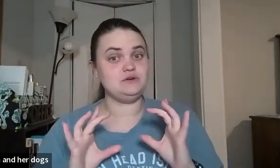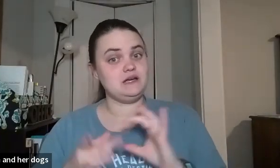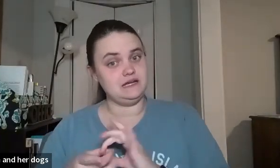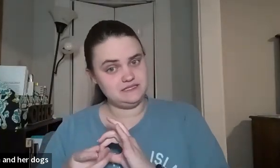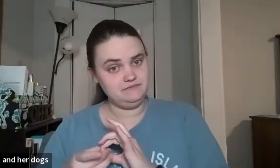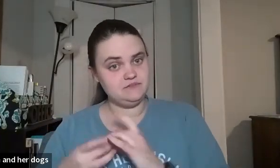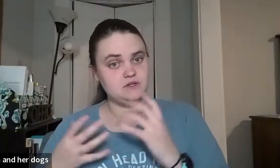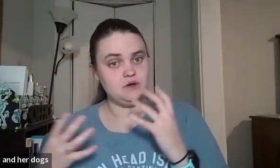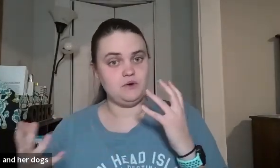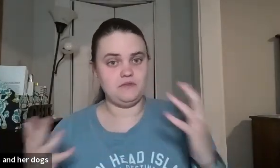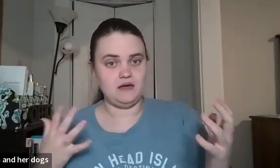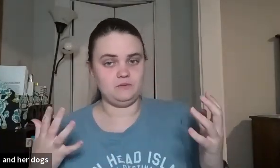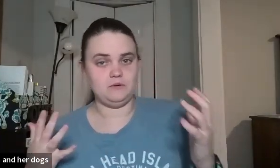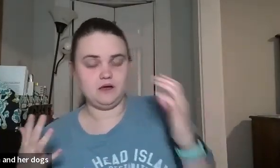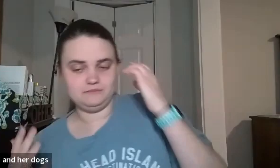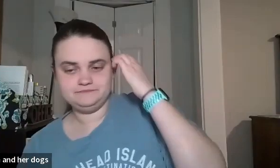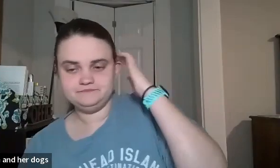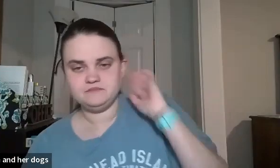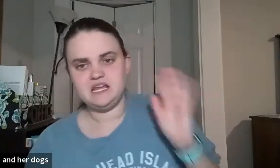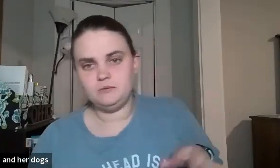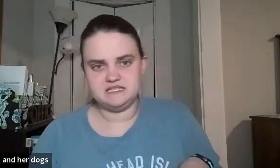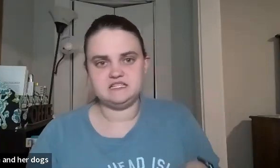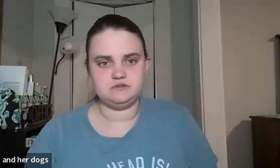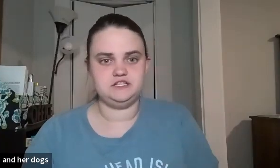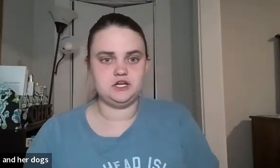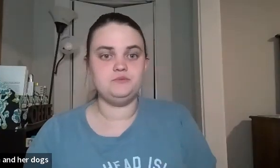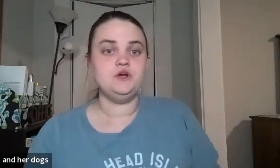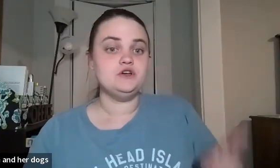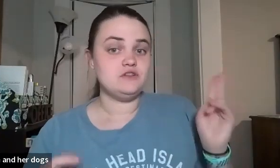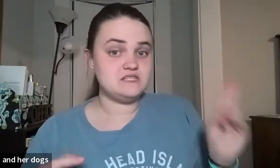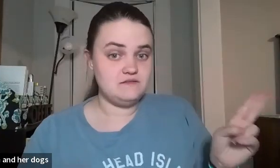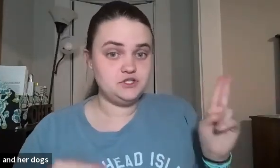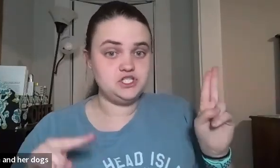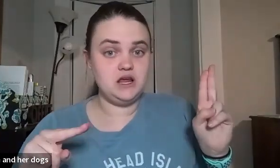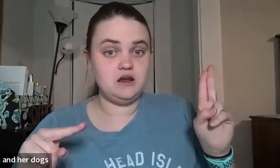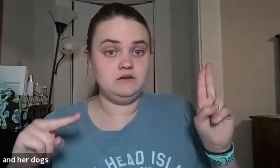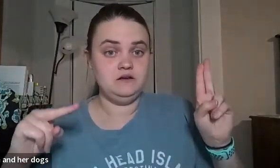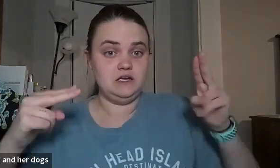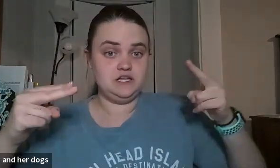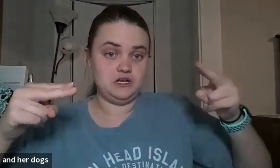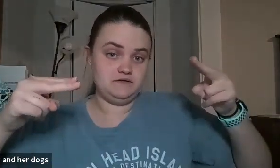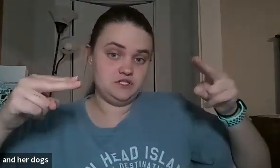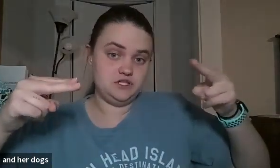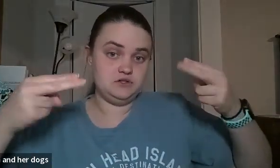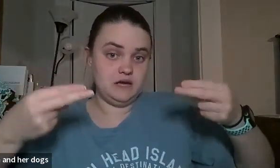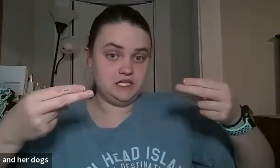are connected. So that will, and it will make sense once I show. So the sign for chair is you're going to have 2